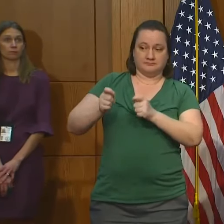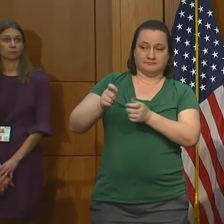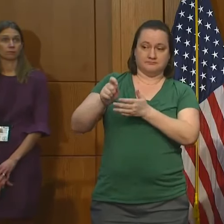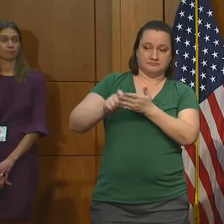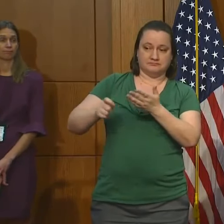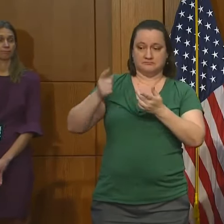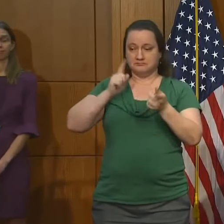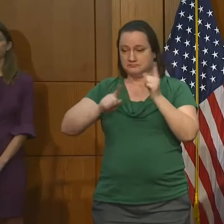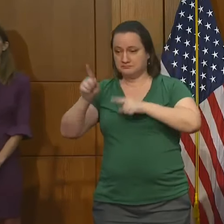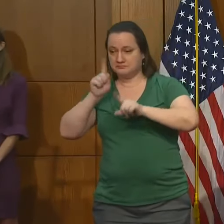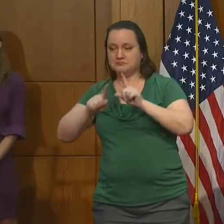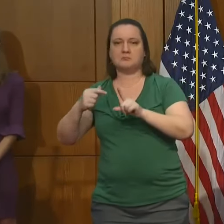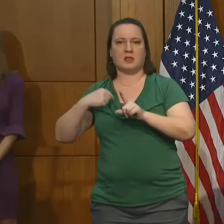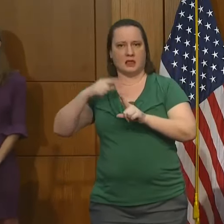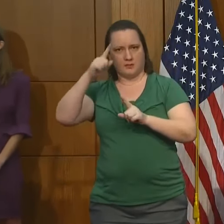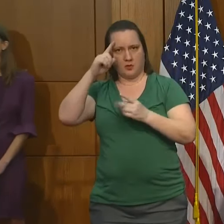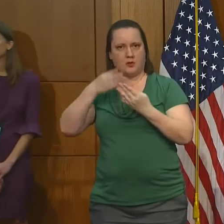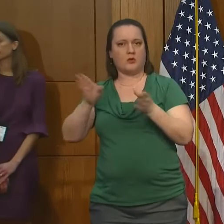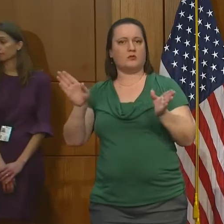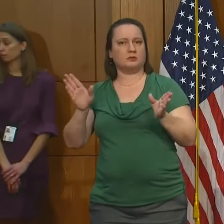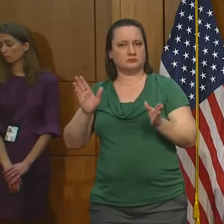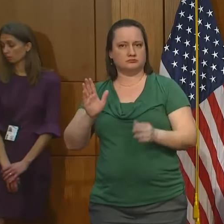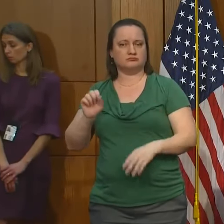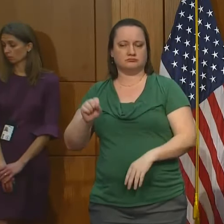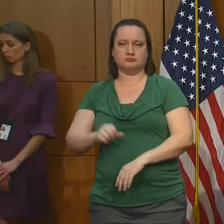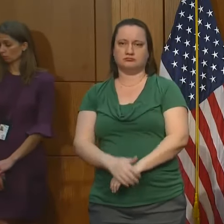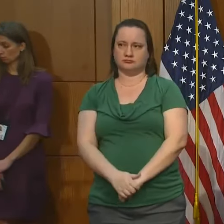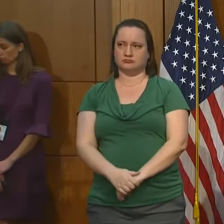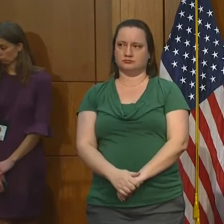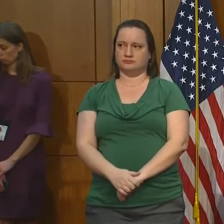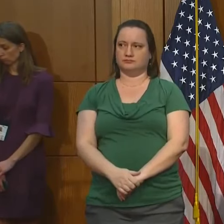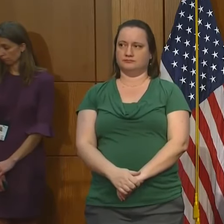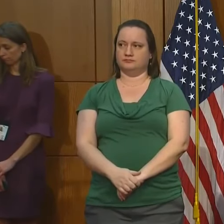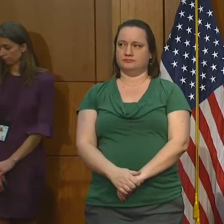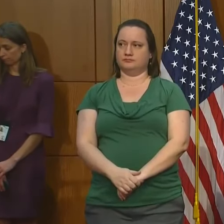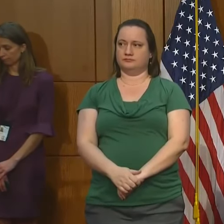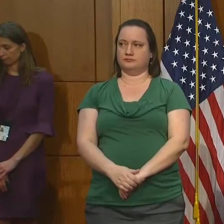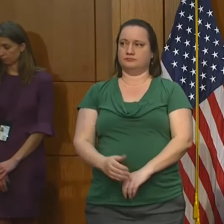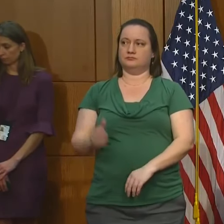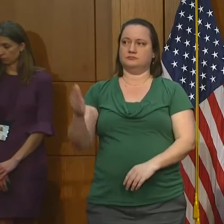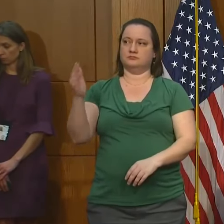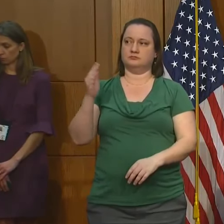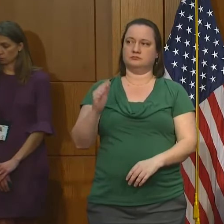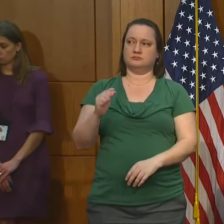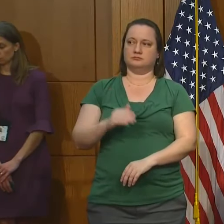open to that. Our next question will be from Yasmin Juma with BPM.